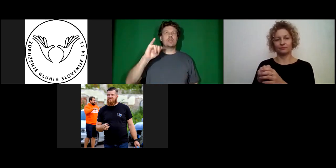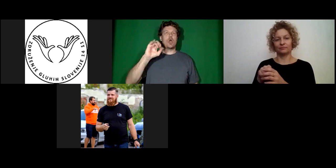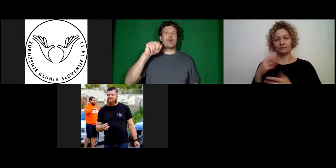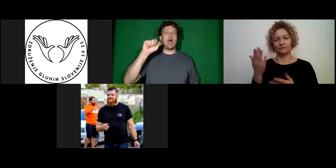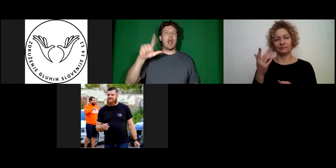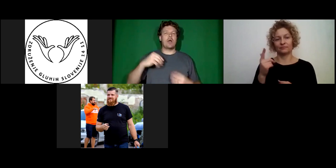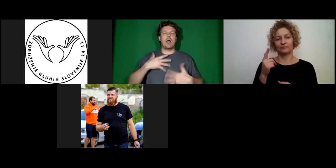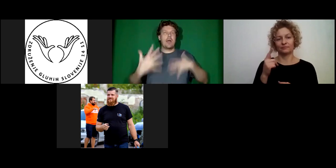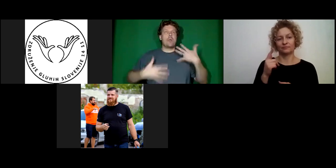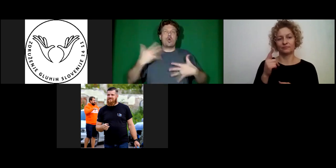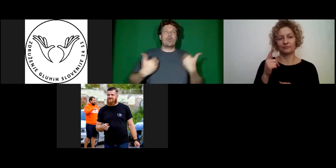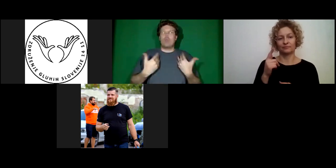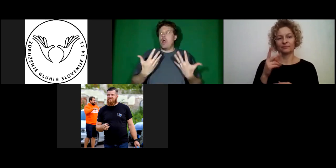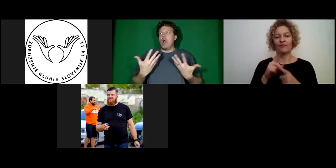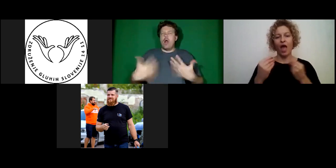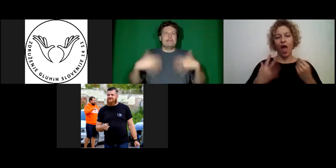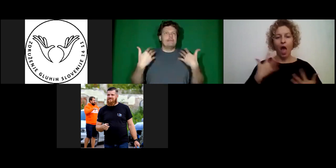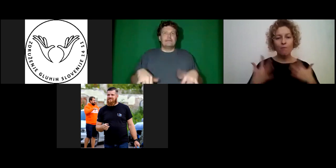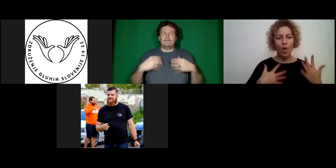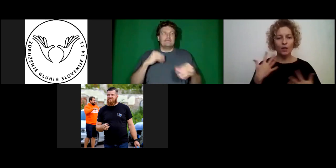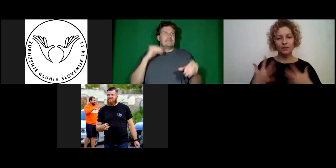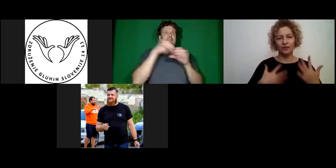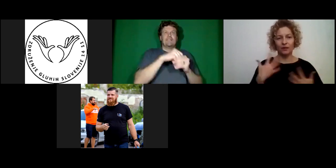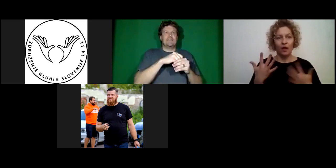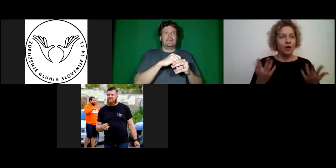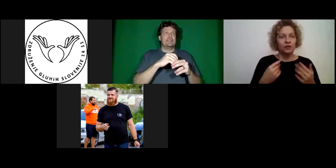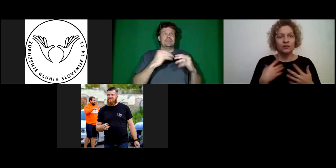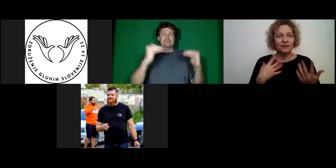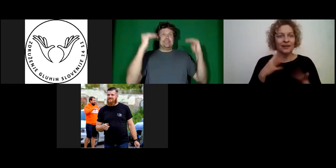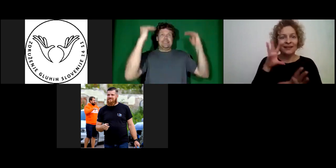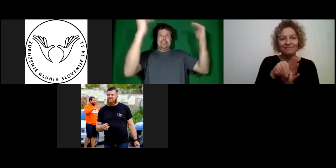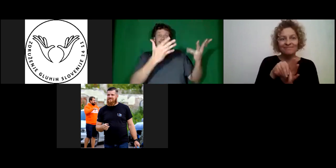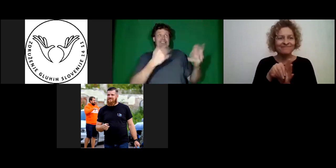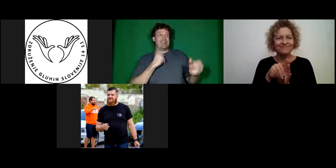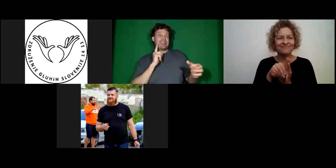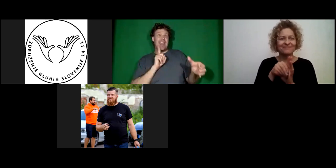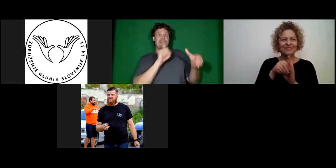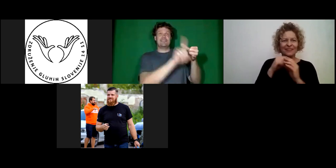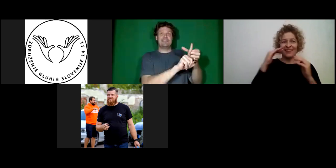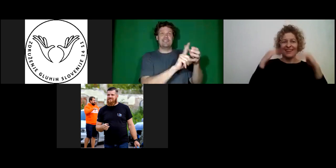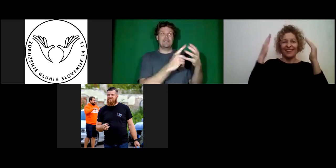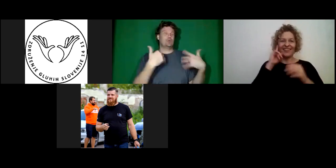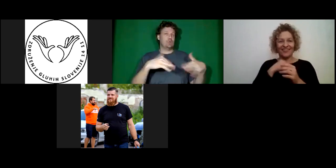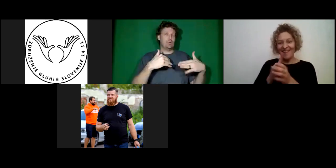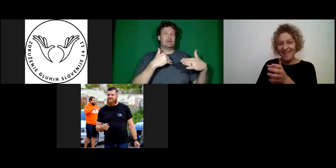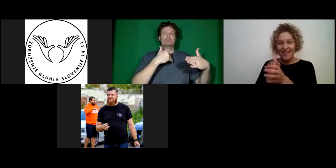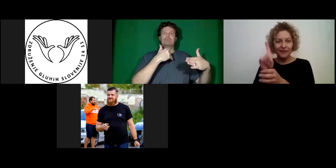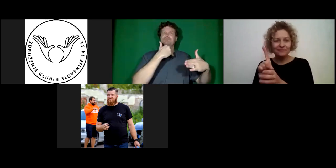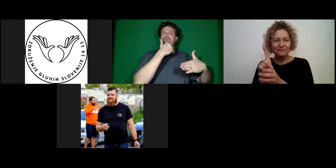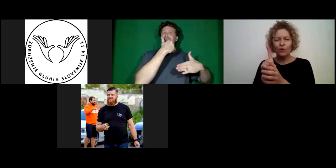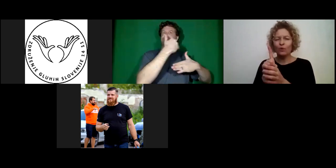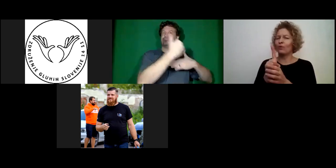basketball. I was also very emotional. I couldn't believe it. I made it into such